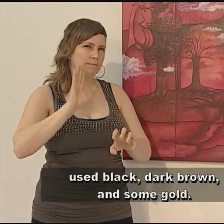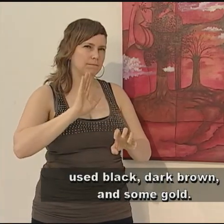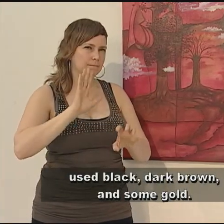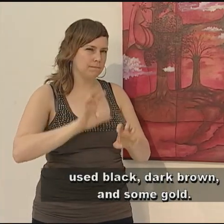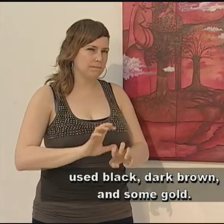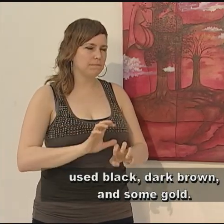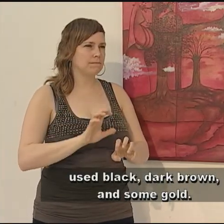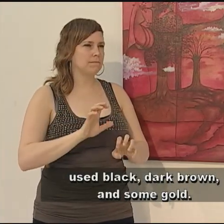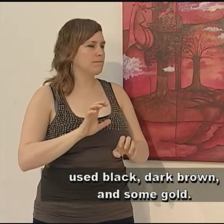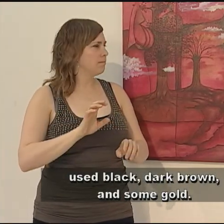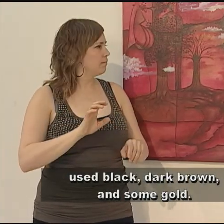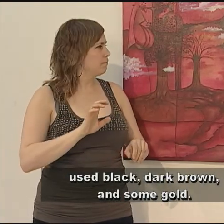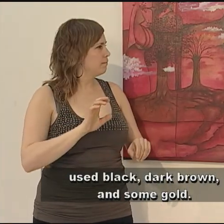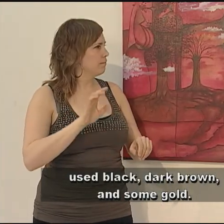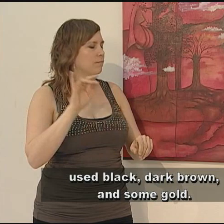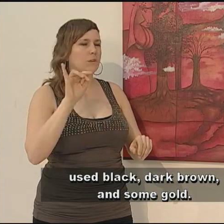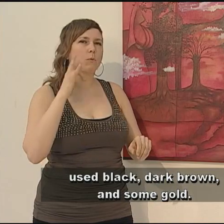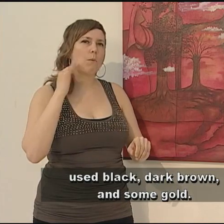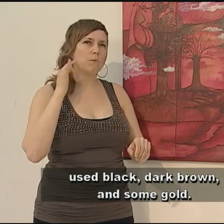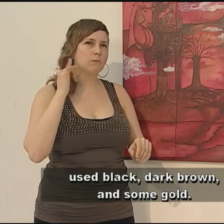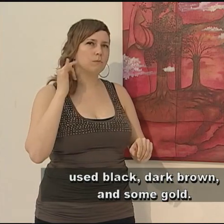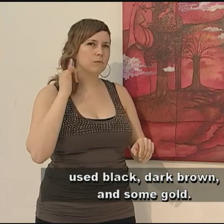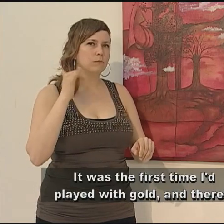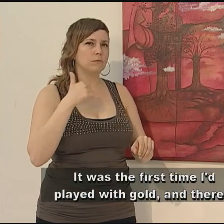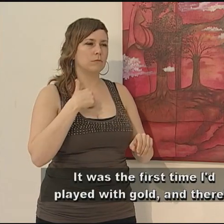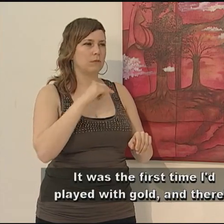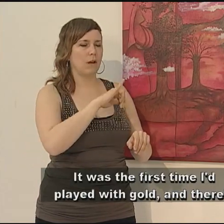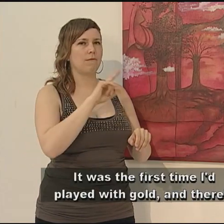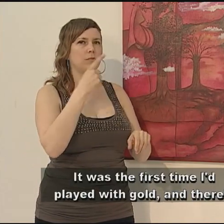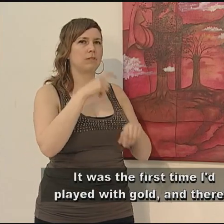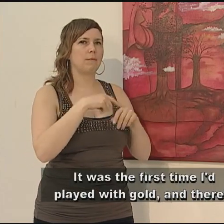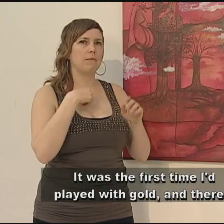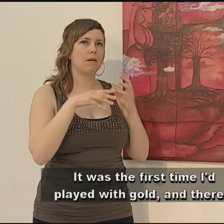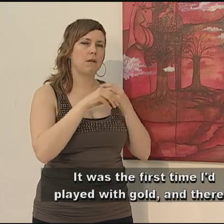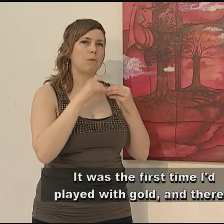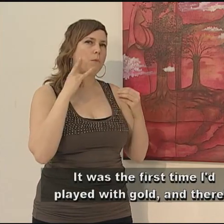used black, dark brown, and some gold. It